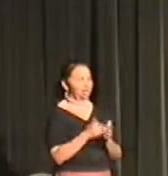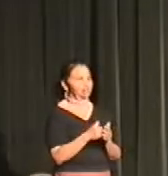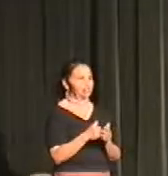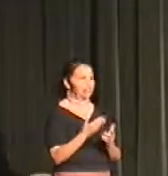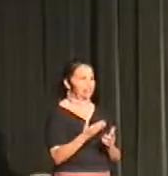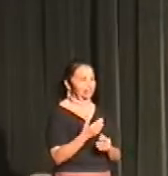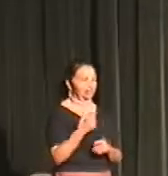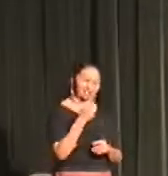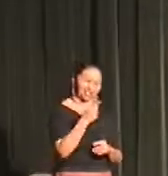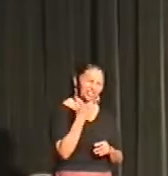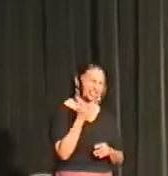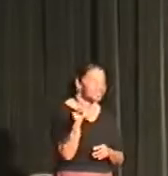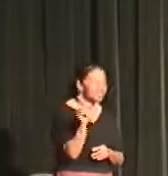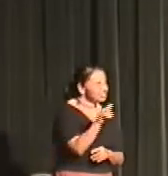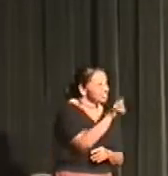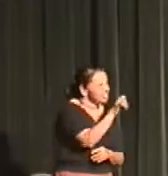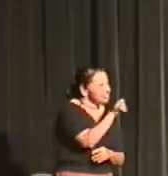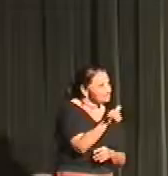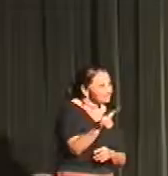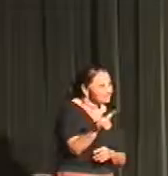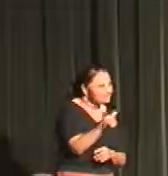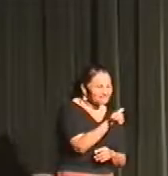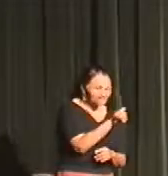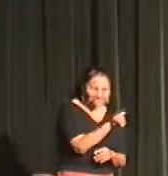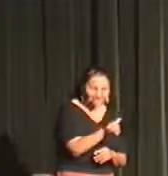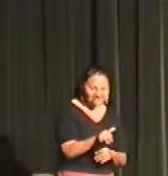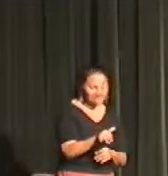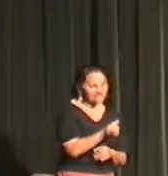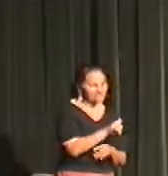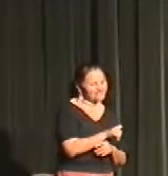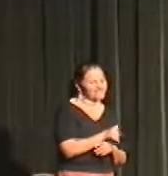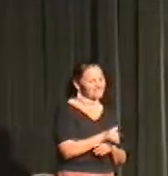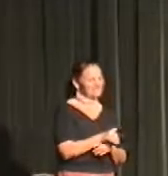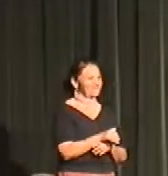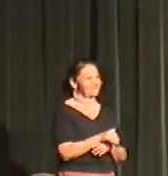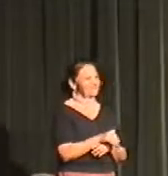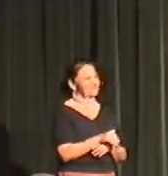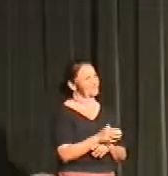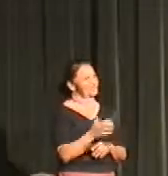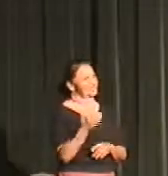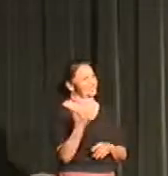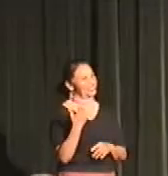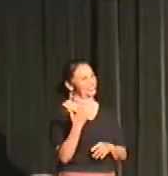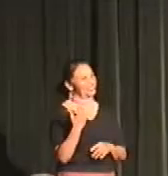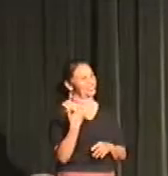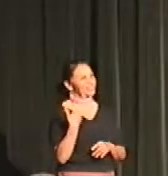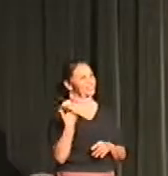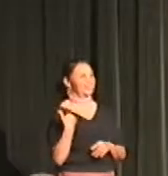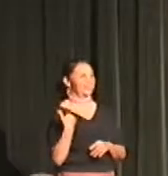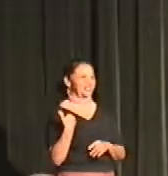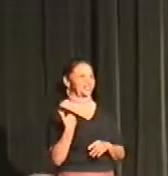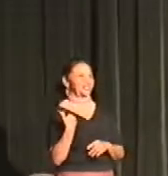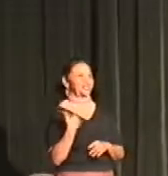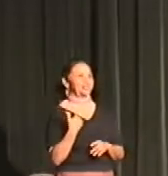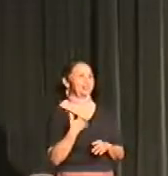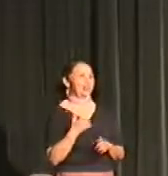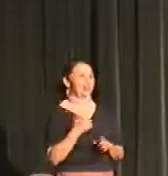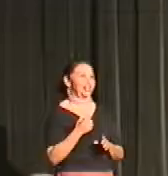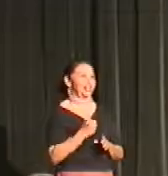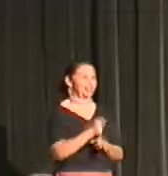you know, how she looks a lot like me. And I think, you know, in the early years of my sobriety, I think I might have wanted to sludge